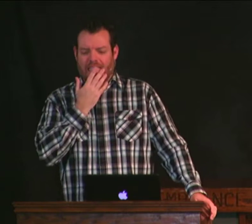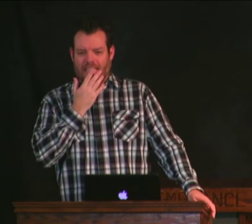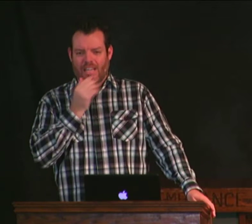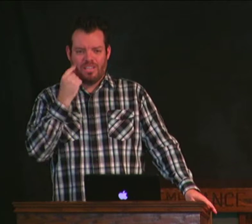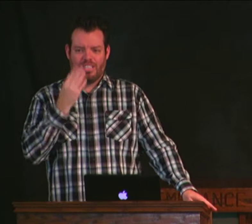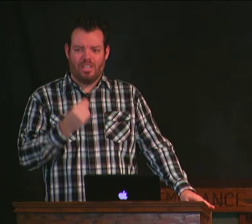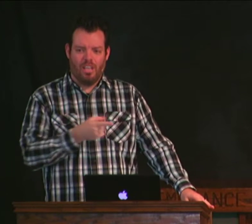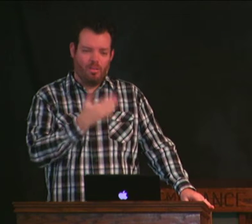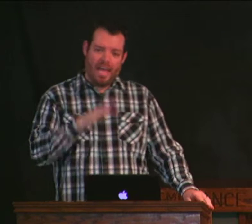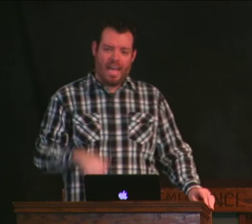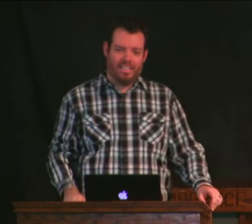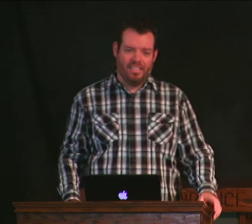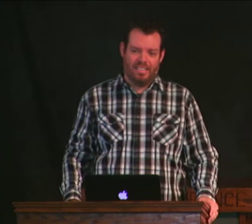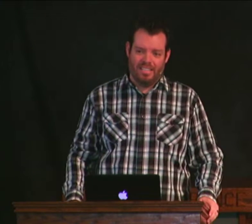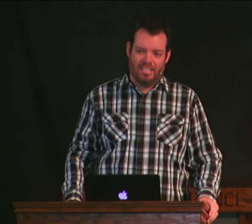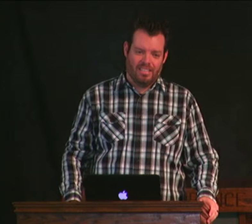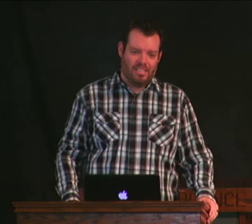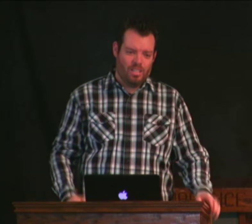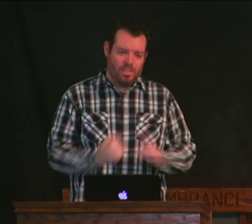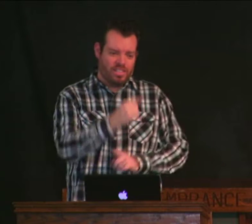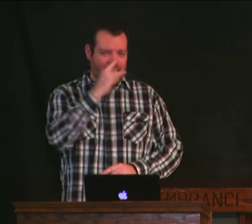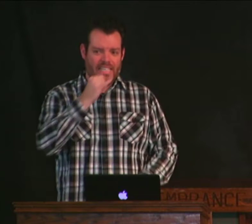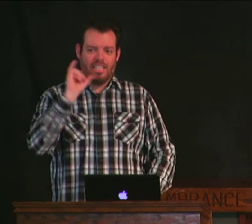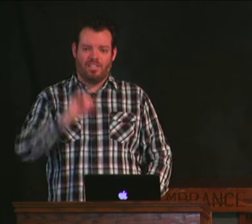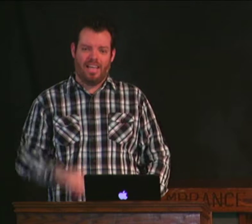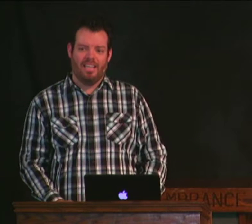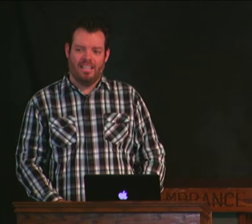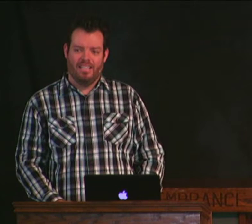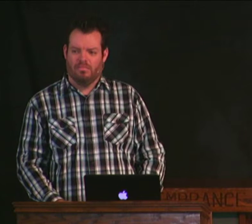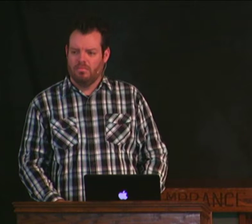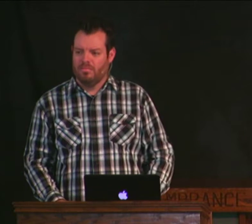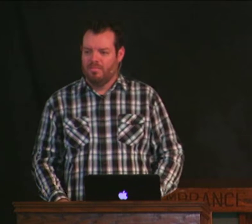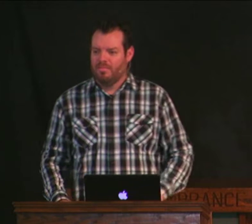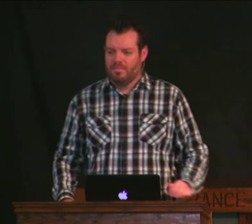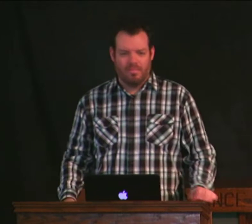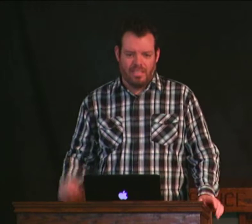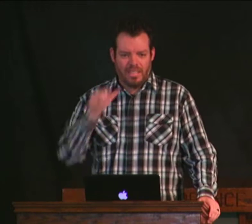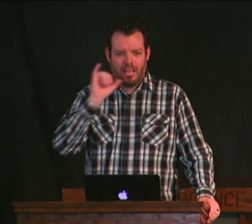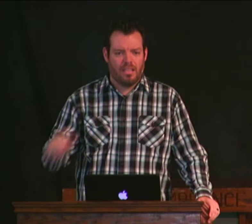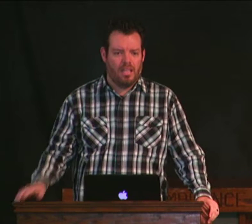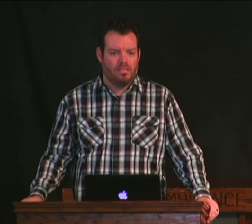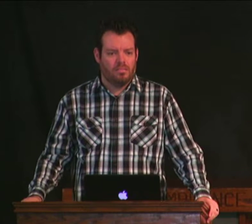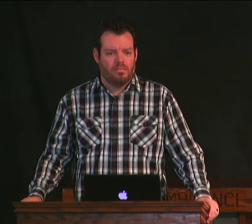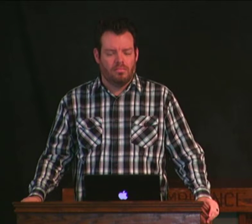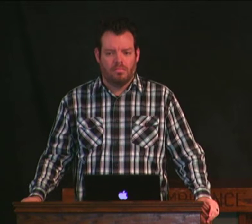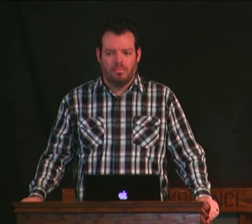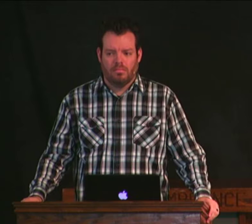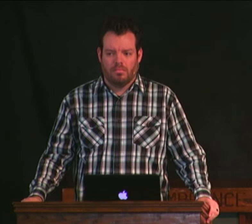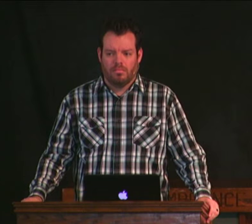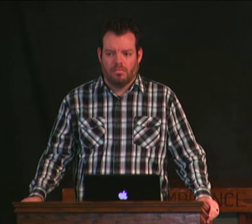I don't think so. You were bad. You punched that kid yesterday. He's not like that.